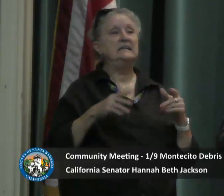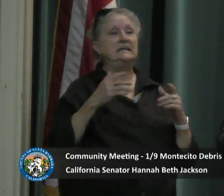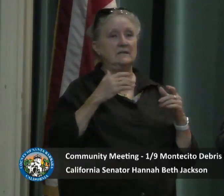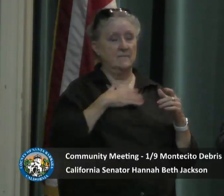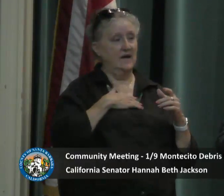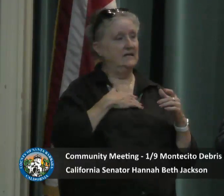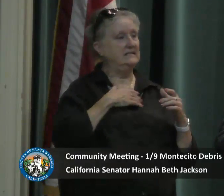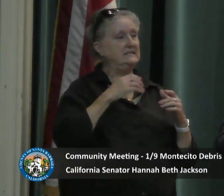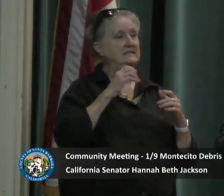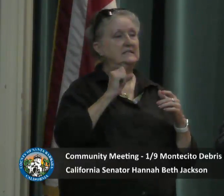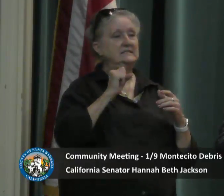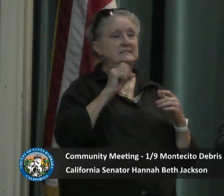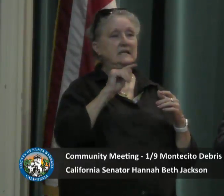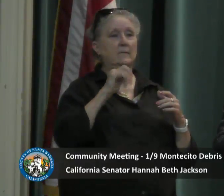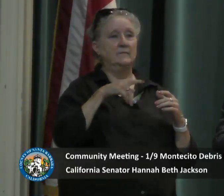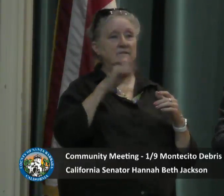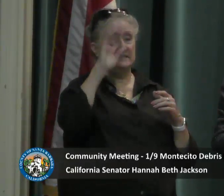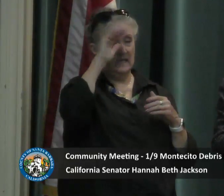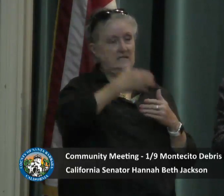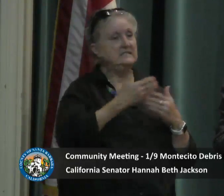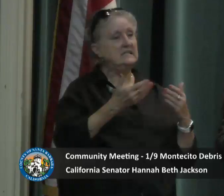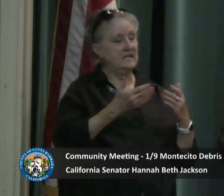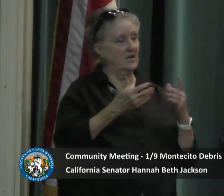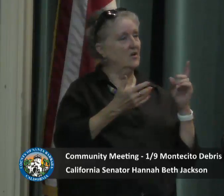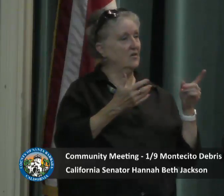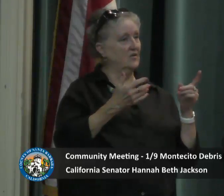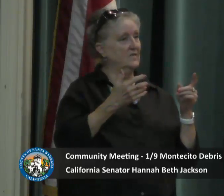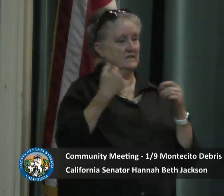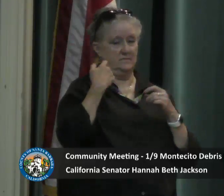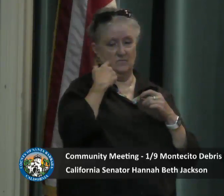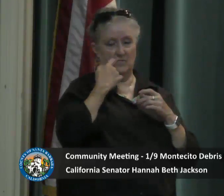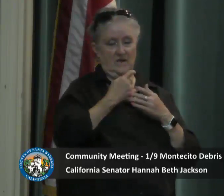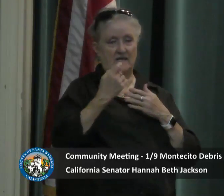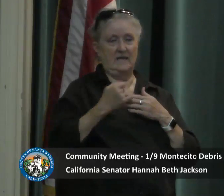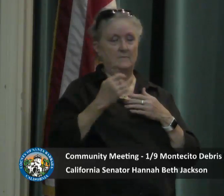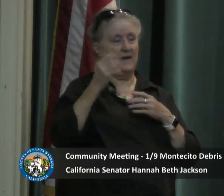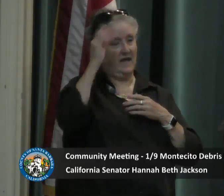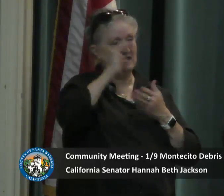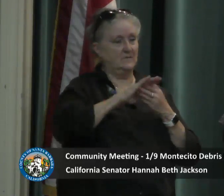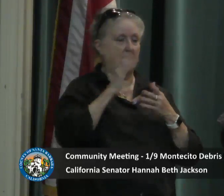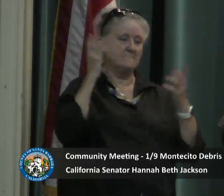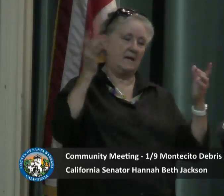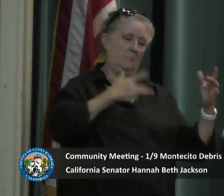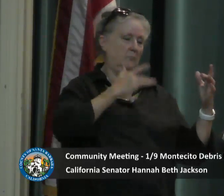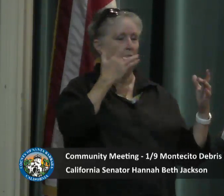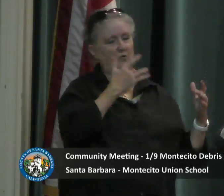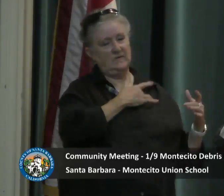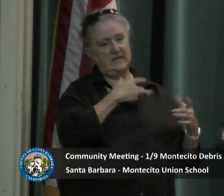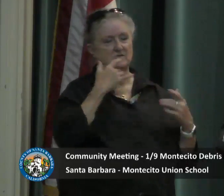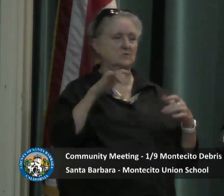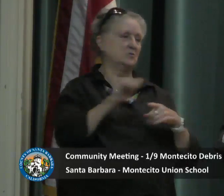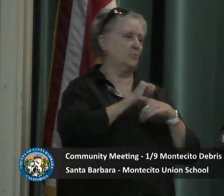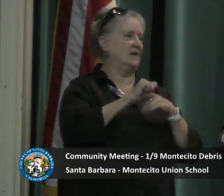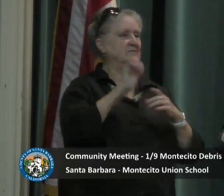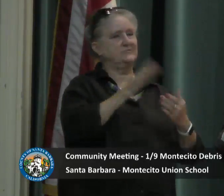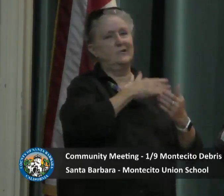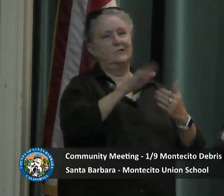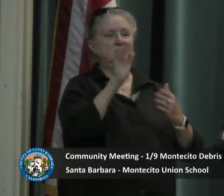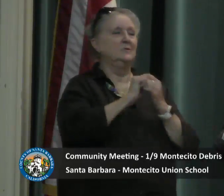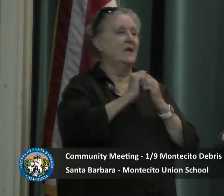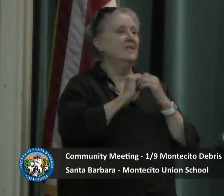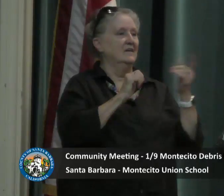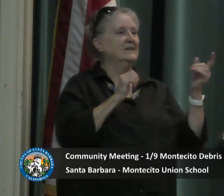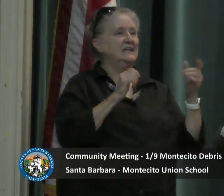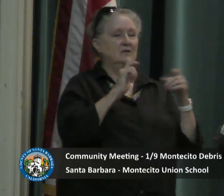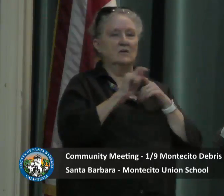own stepson was here this past weekend to celebrate. My husband had a big birthday. They were supposed to practice some songs together.